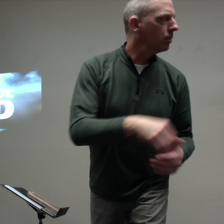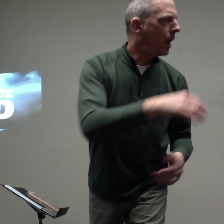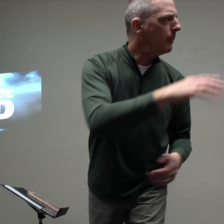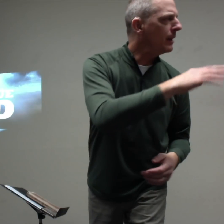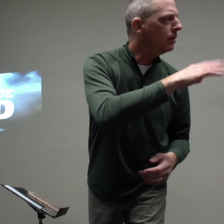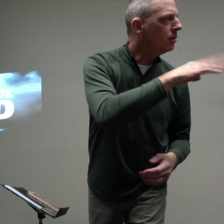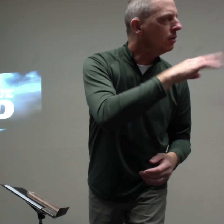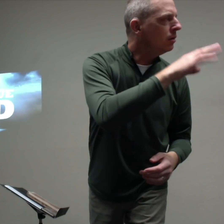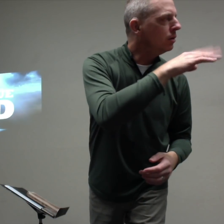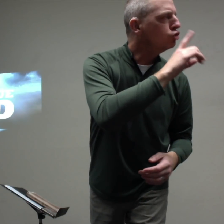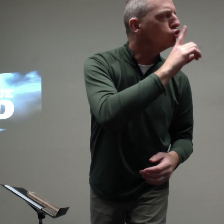Poppy.